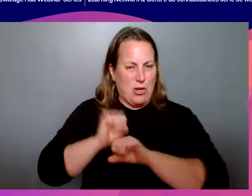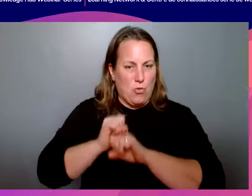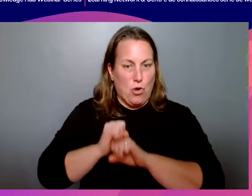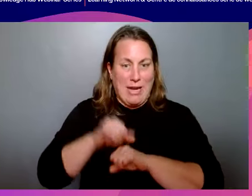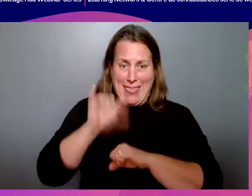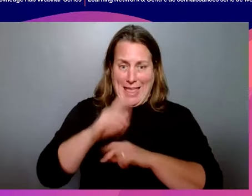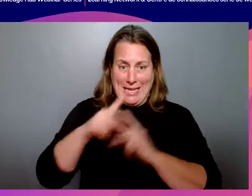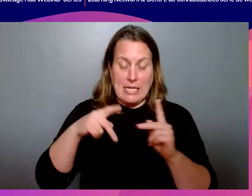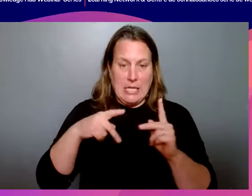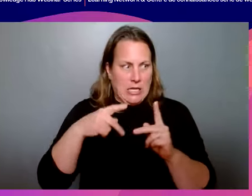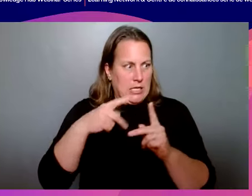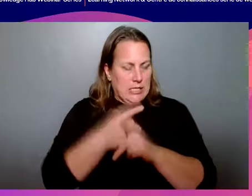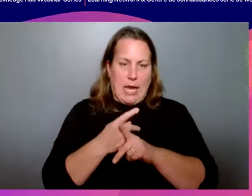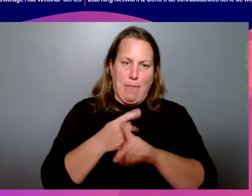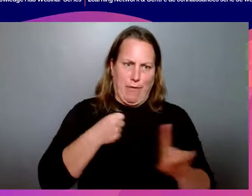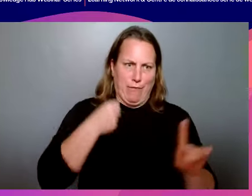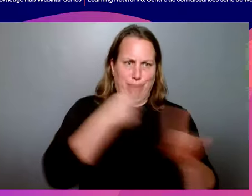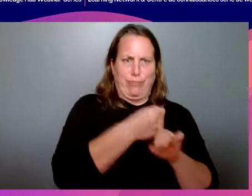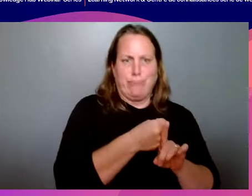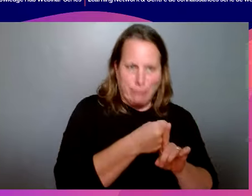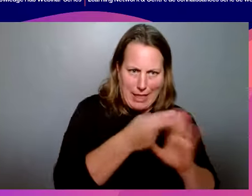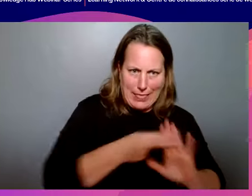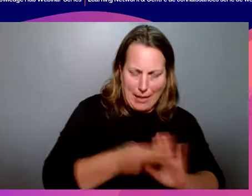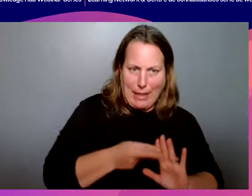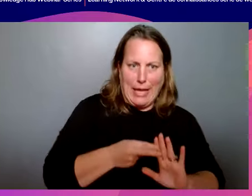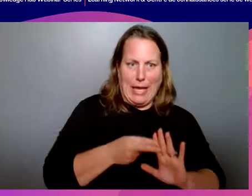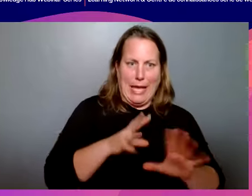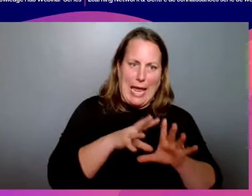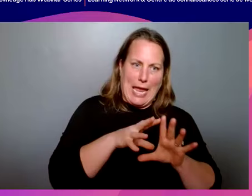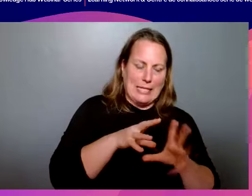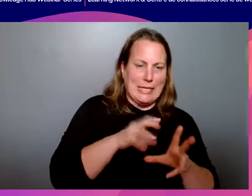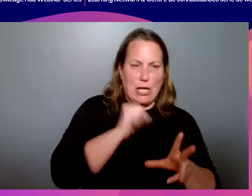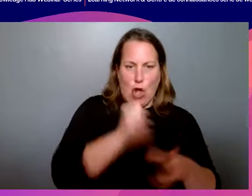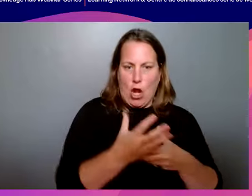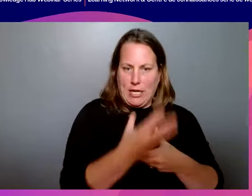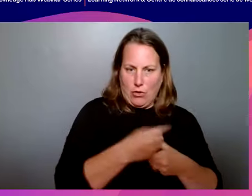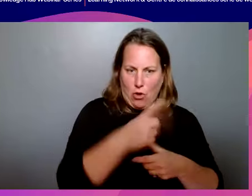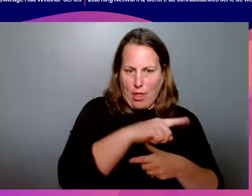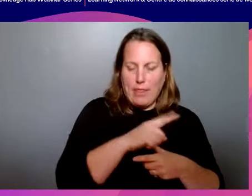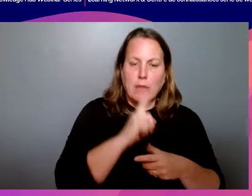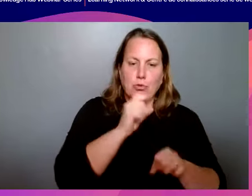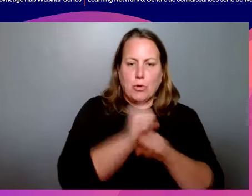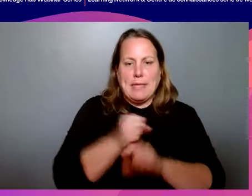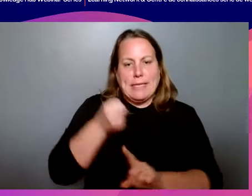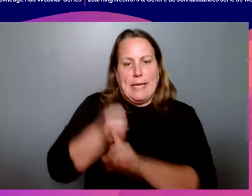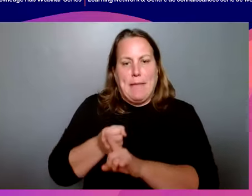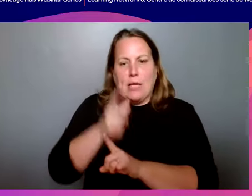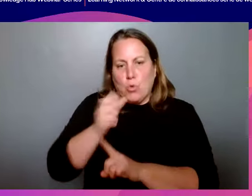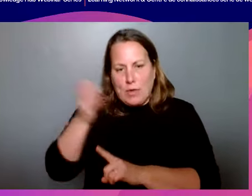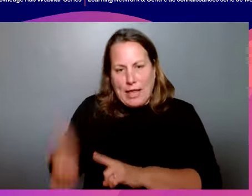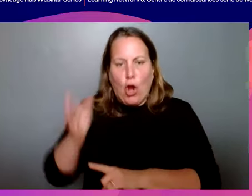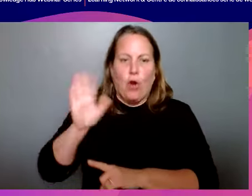affect staff well-being, but also limit the sector's ability to provide truly inclusive and effective support for all